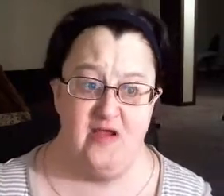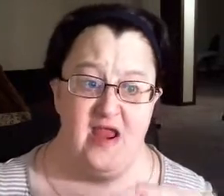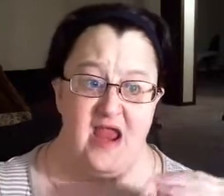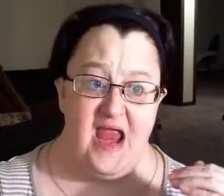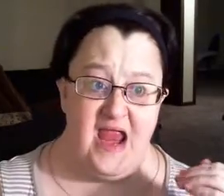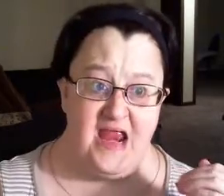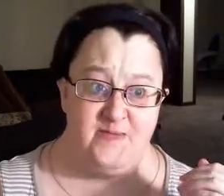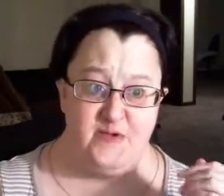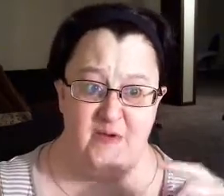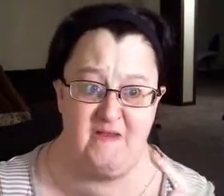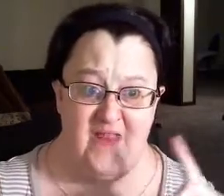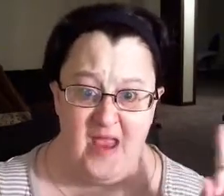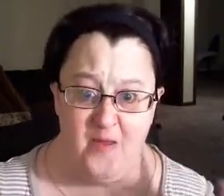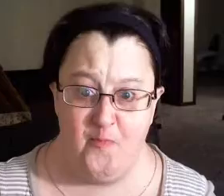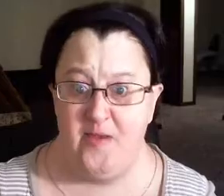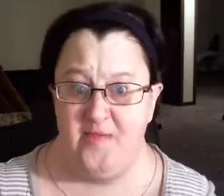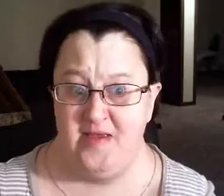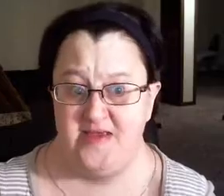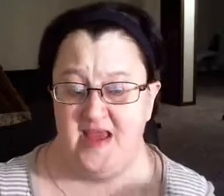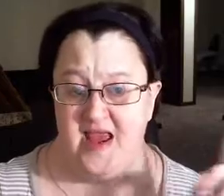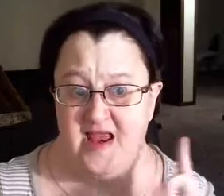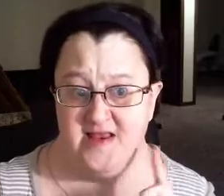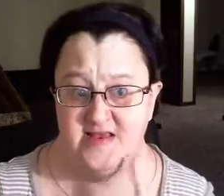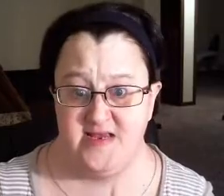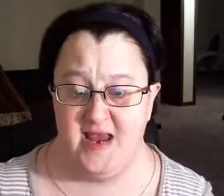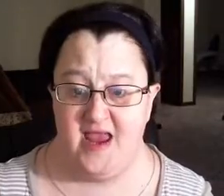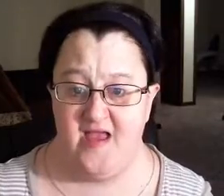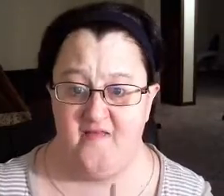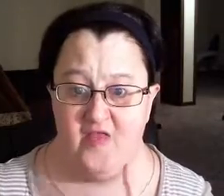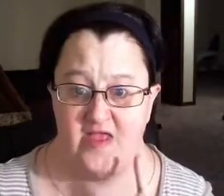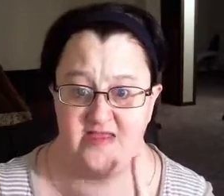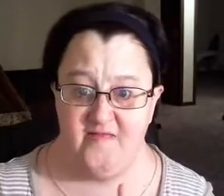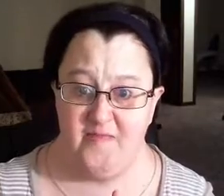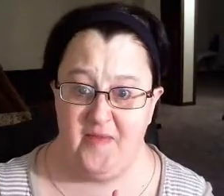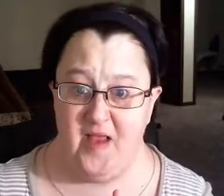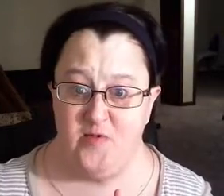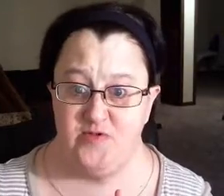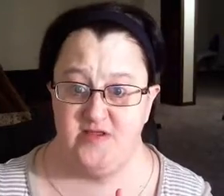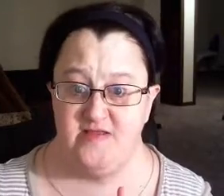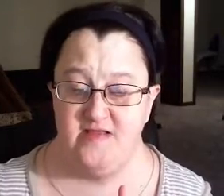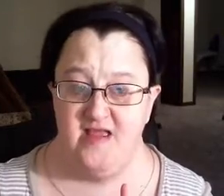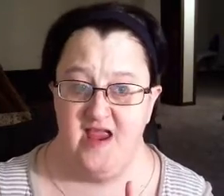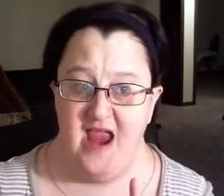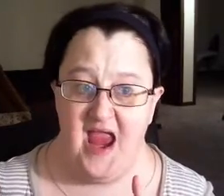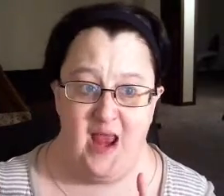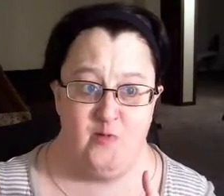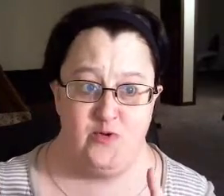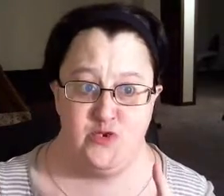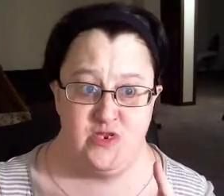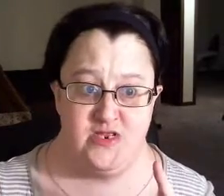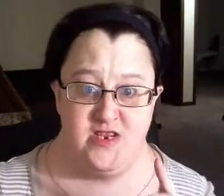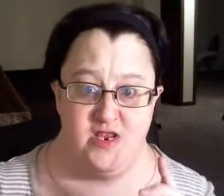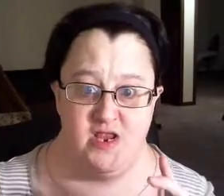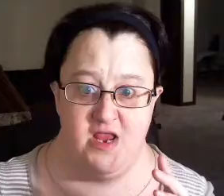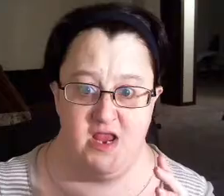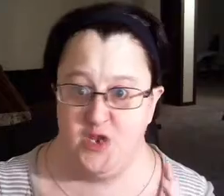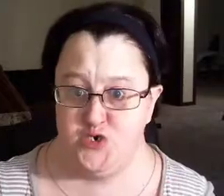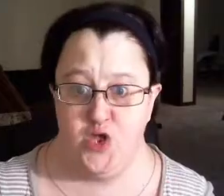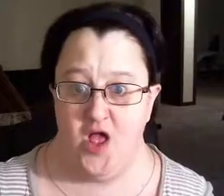and between that appointment and today i've lost seven pounds and i was just in shock